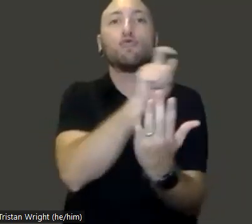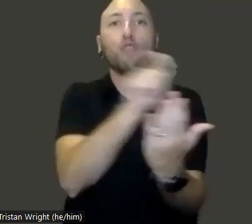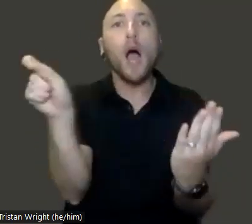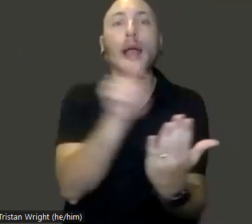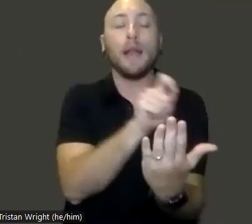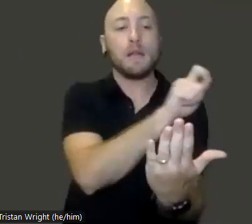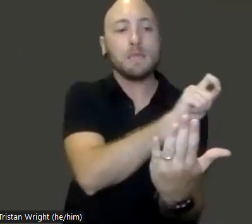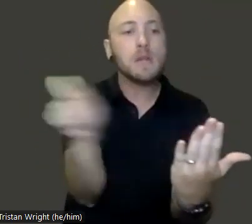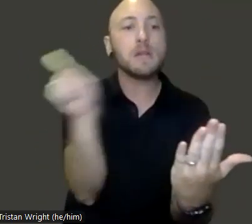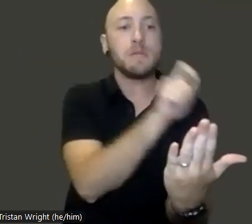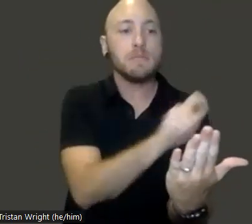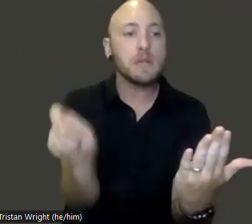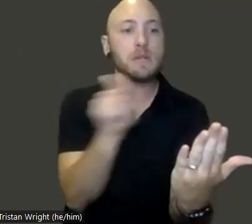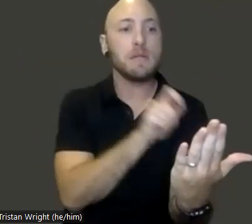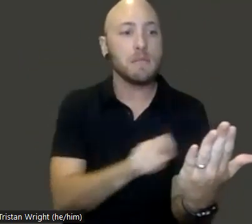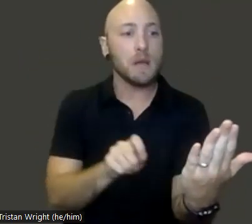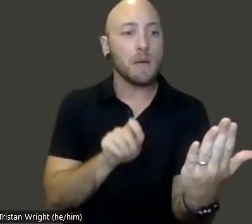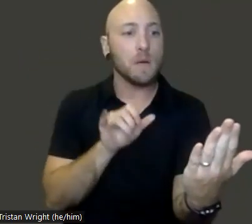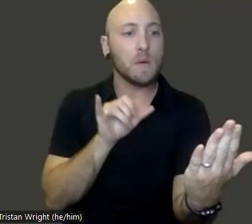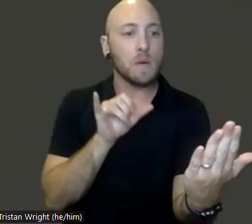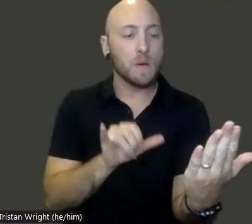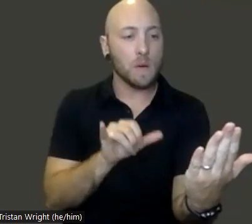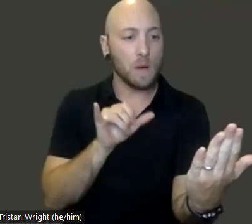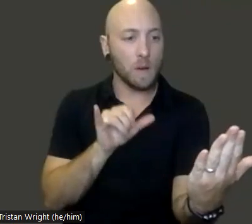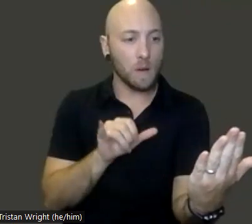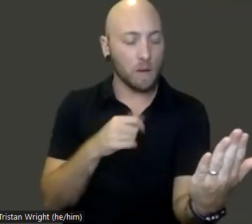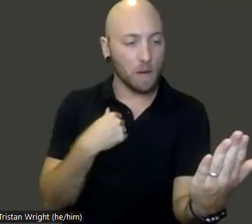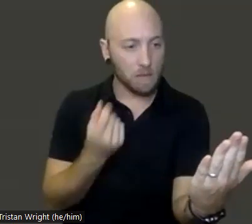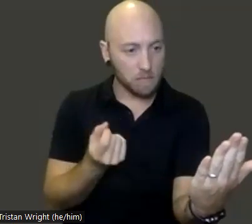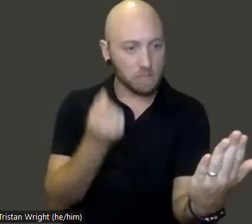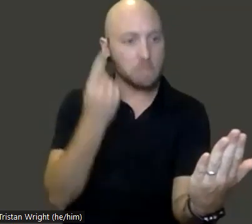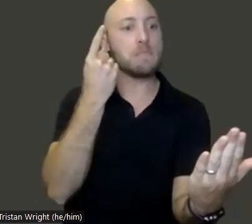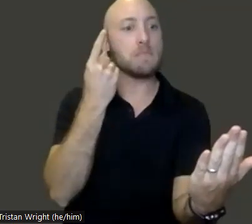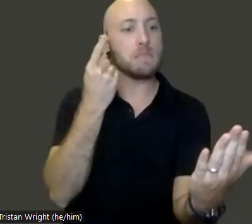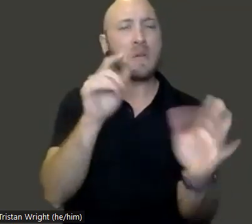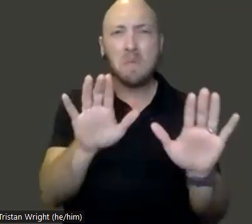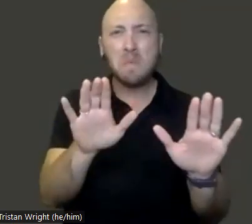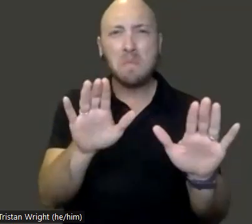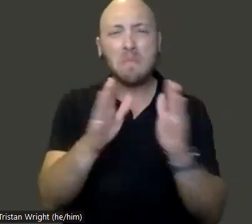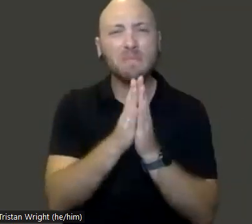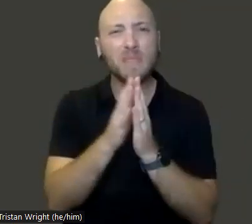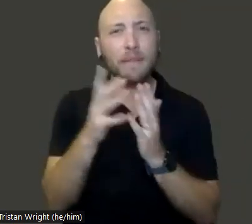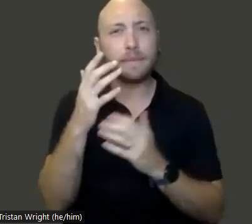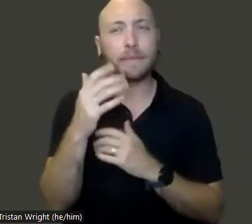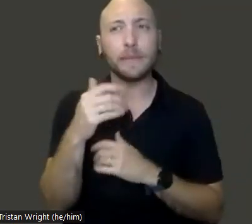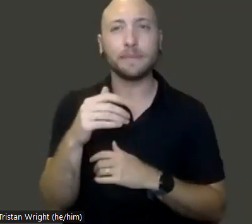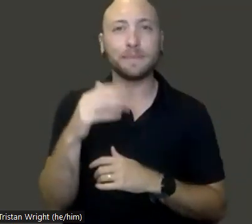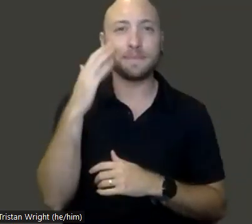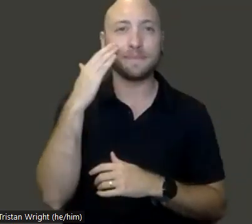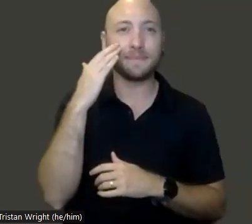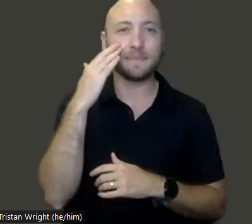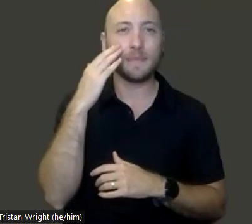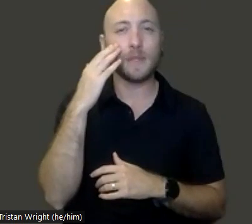started to get free, you know, because I had experienced, you know, just like when I was stuck in that loop